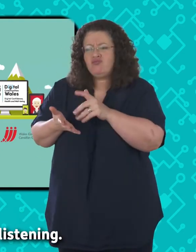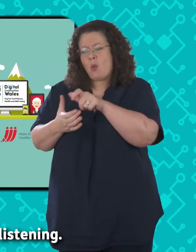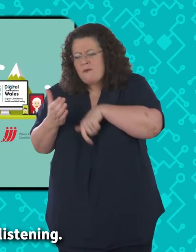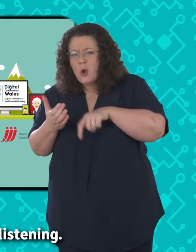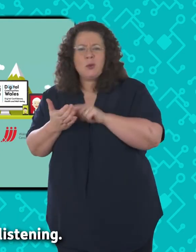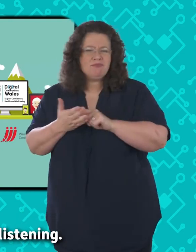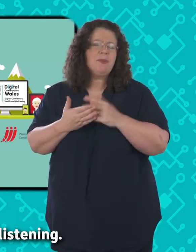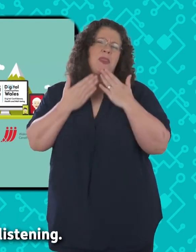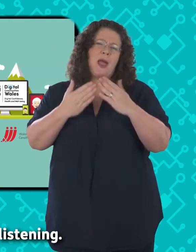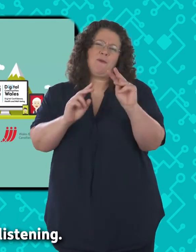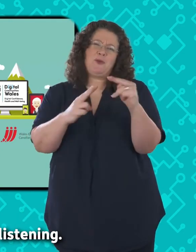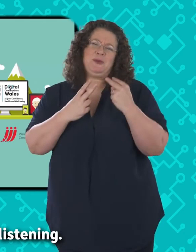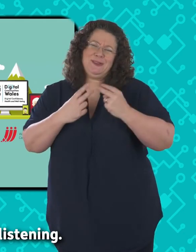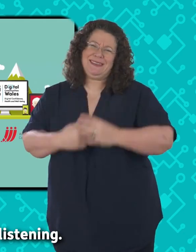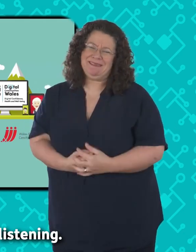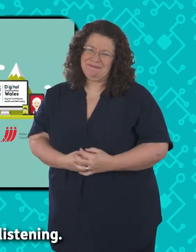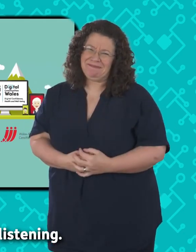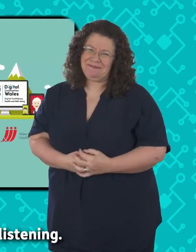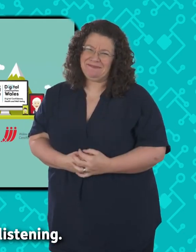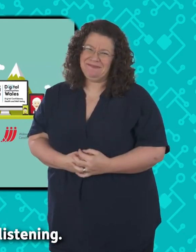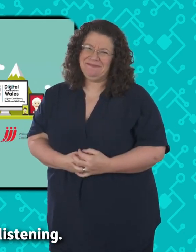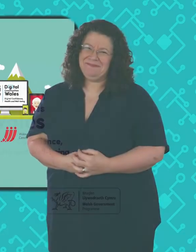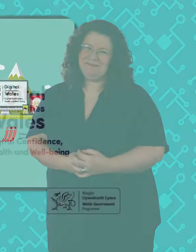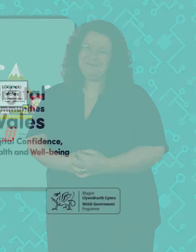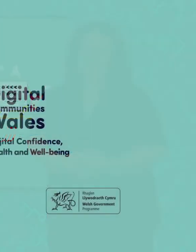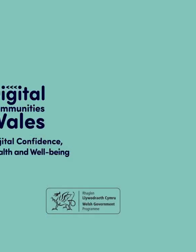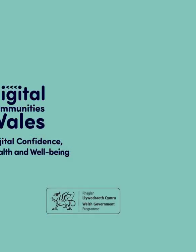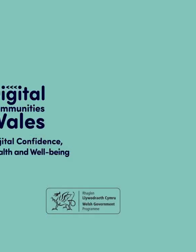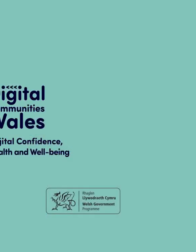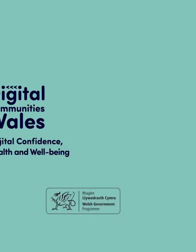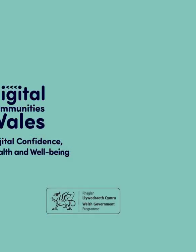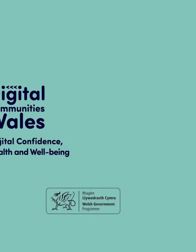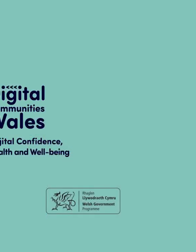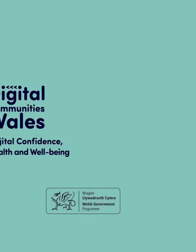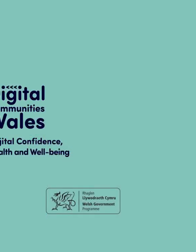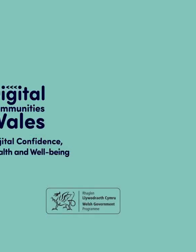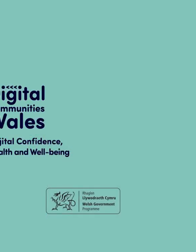Thank you for listening.